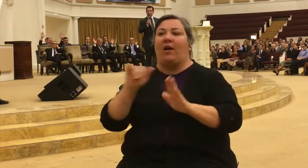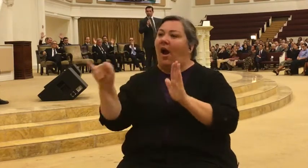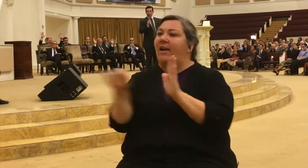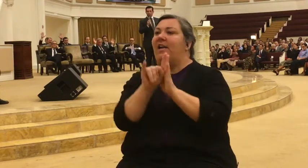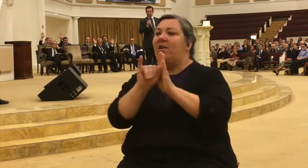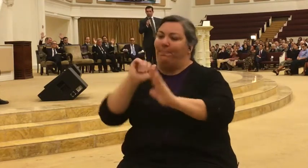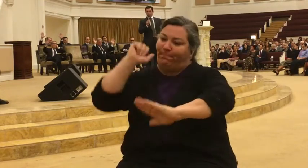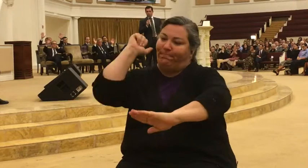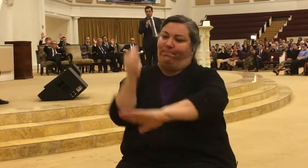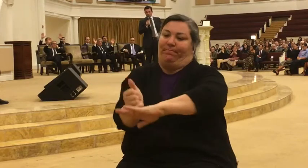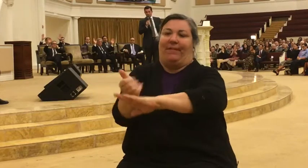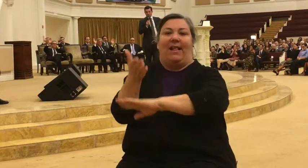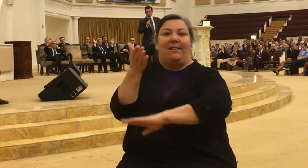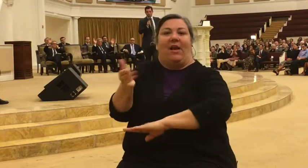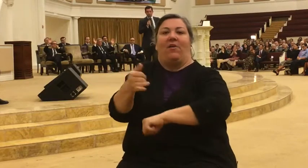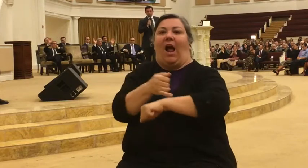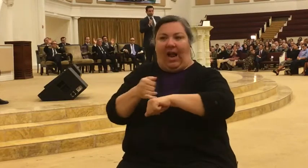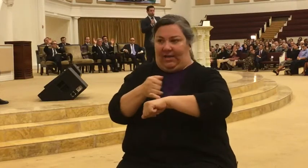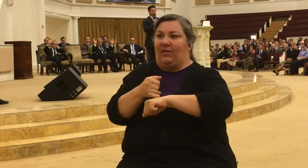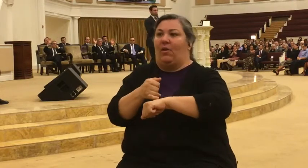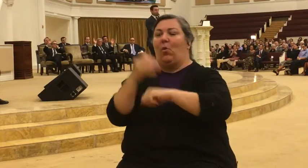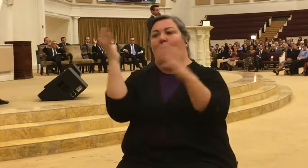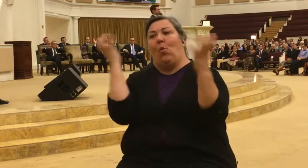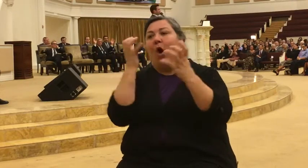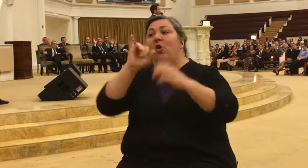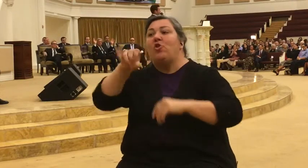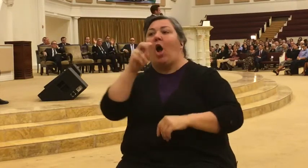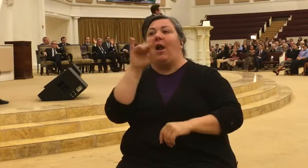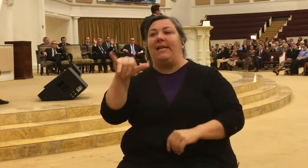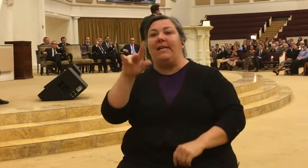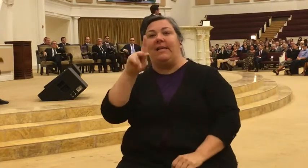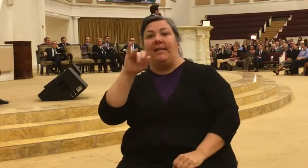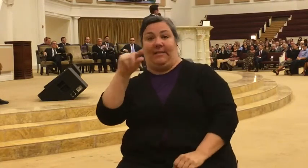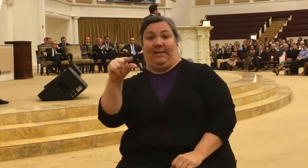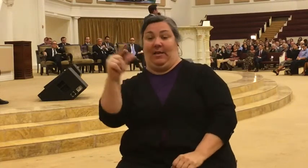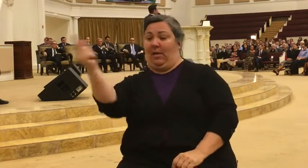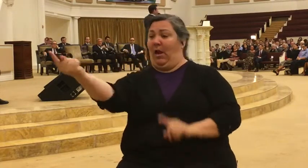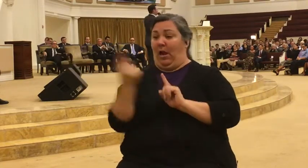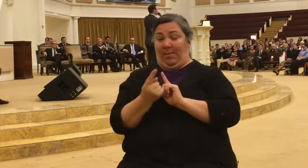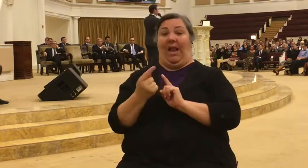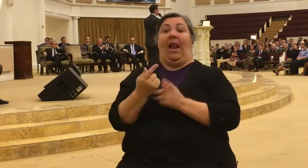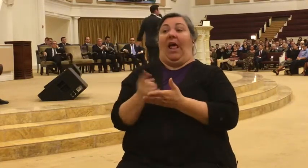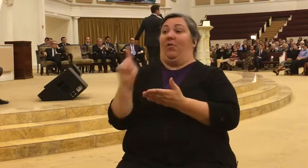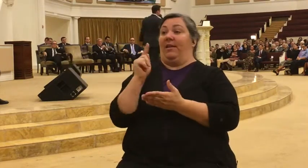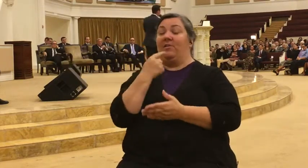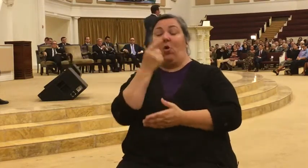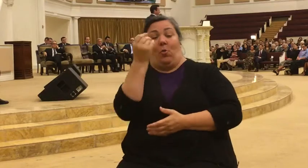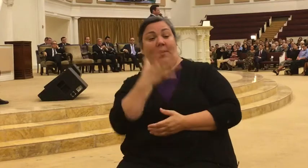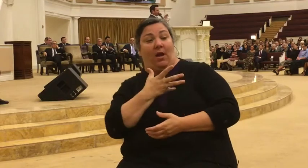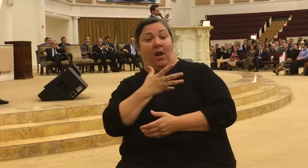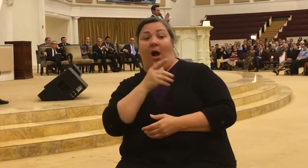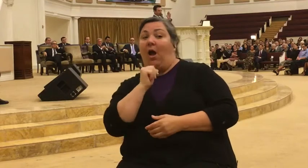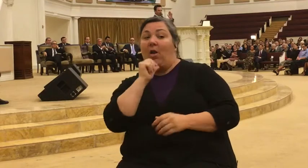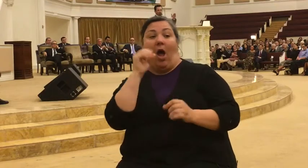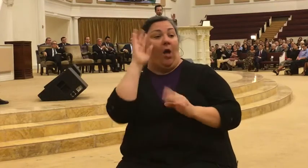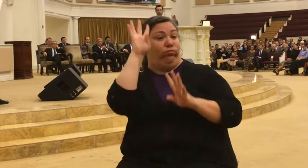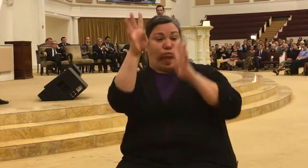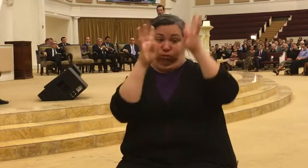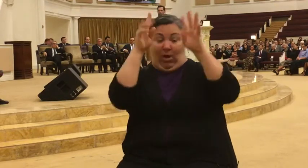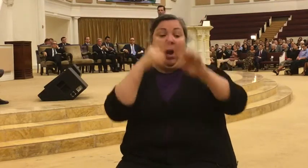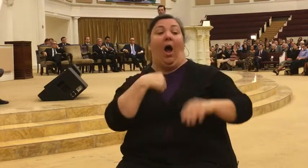established on the island of Roatan, Honduras. Brother Johnny King came to me last week. He said, "Stephen, it is no exaggeration. I believe in the next